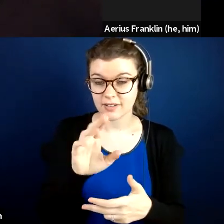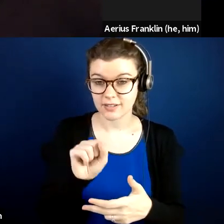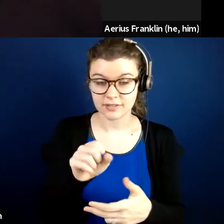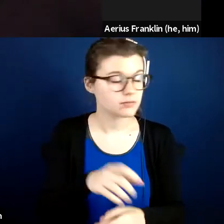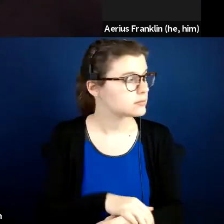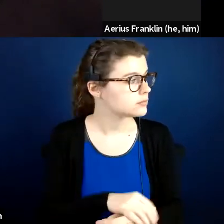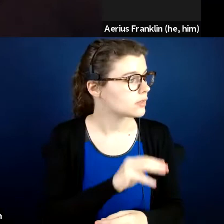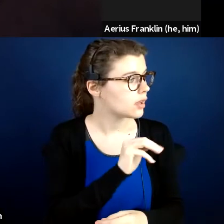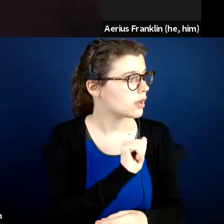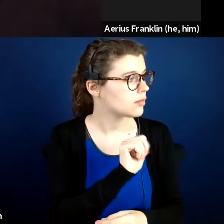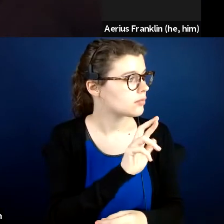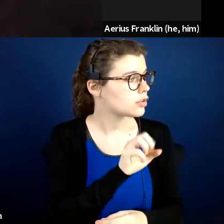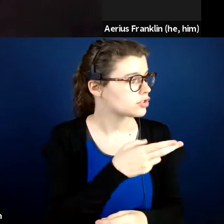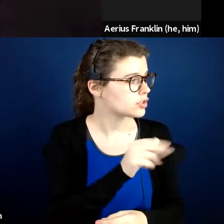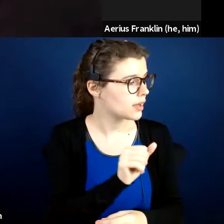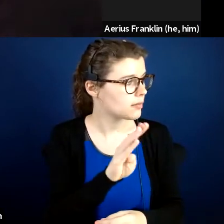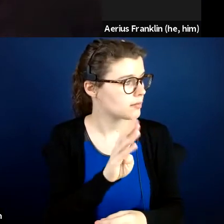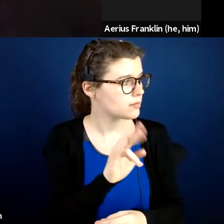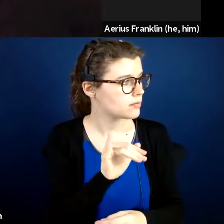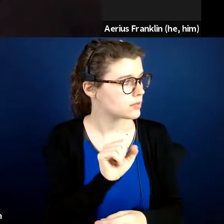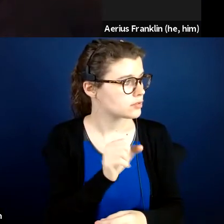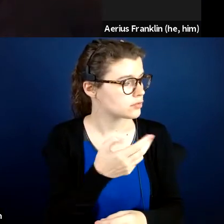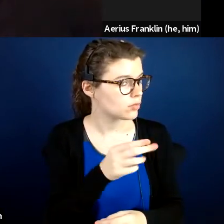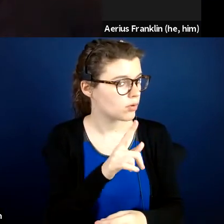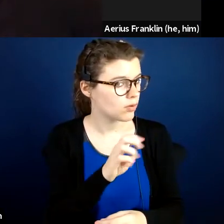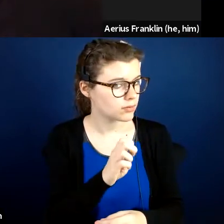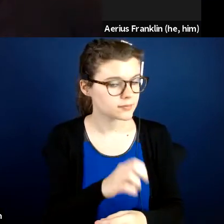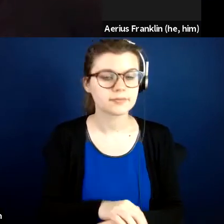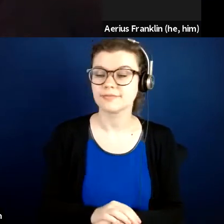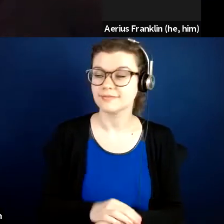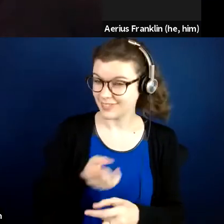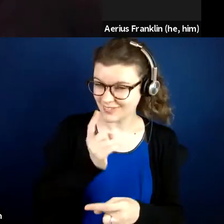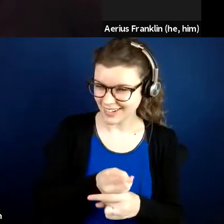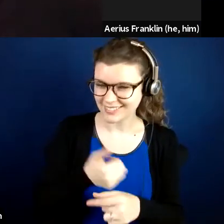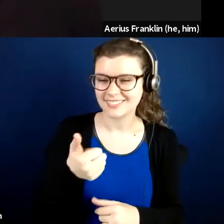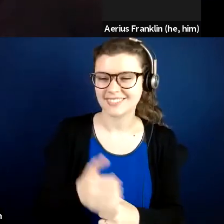Who is Marsha Bristow? you got it.